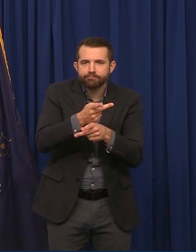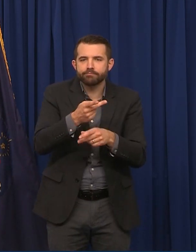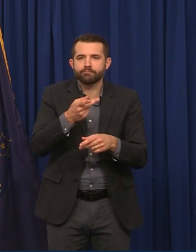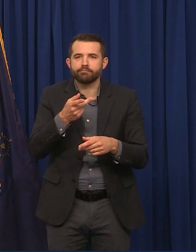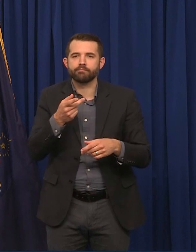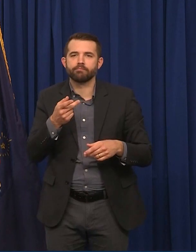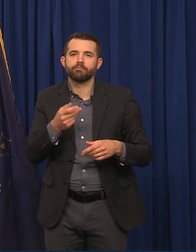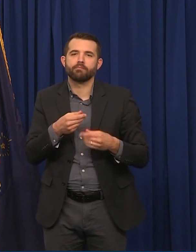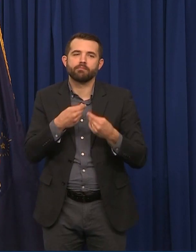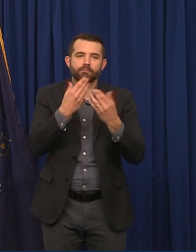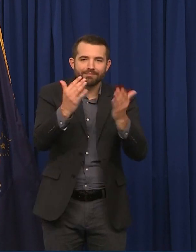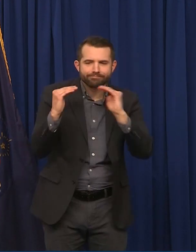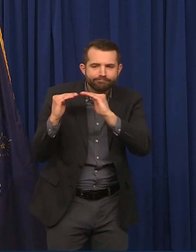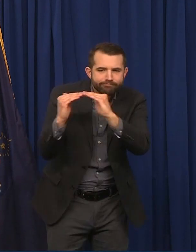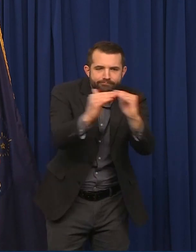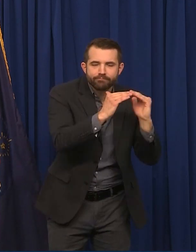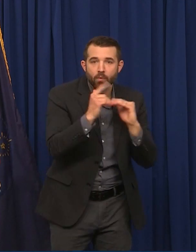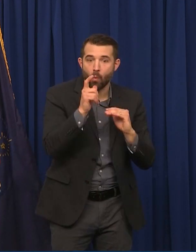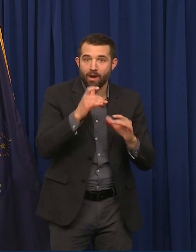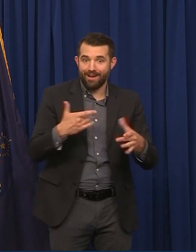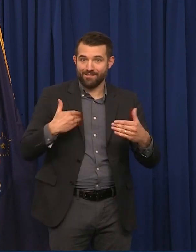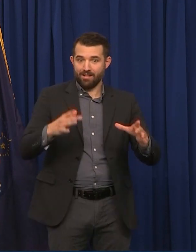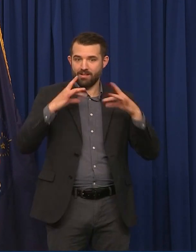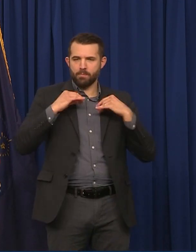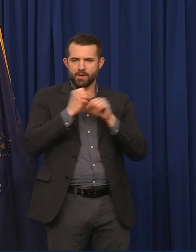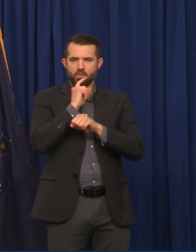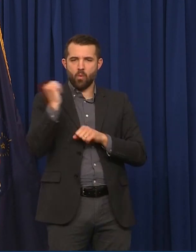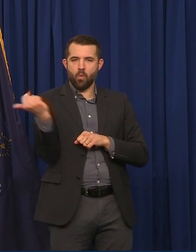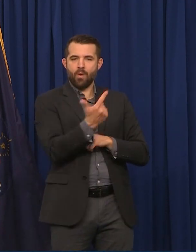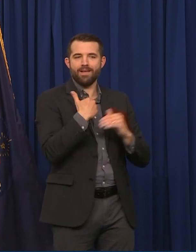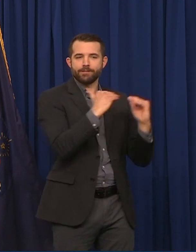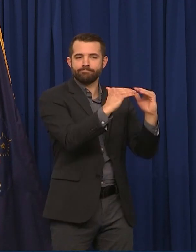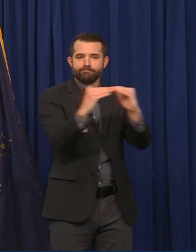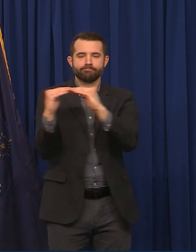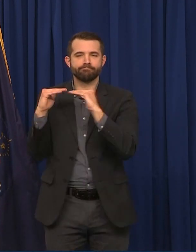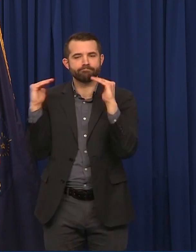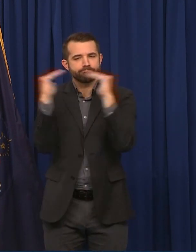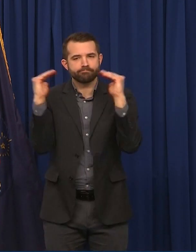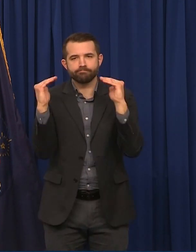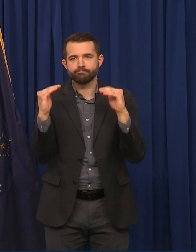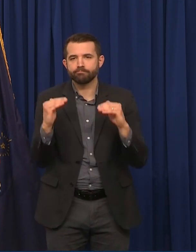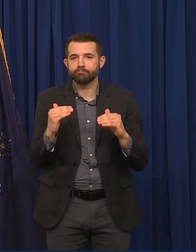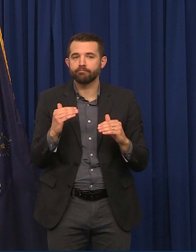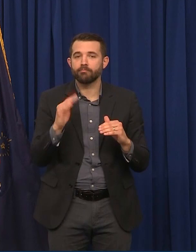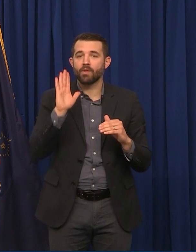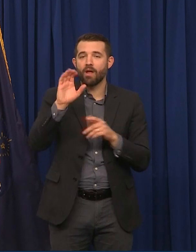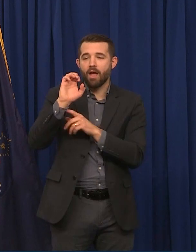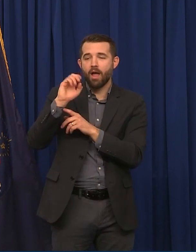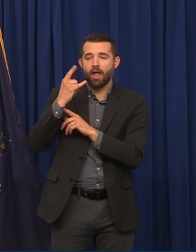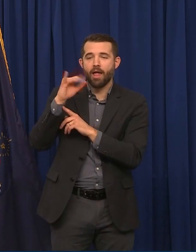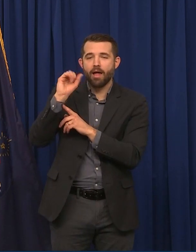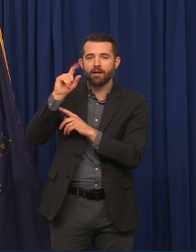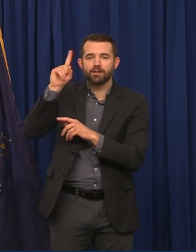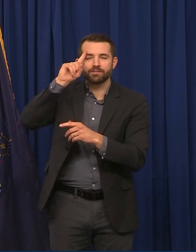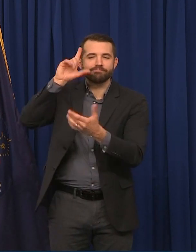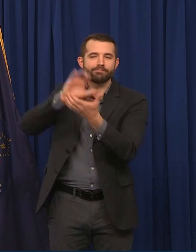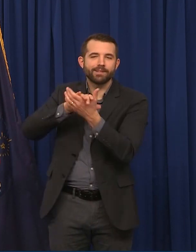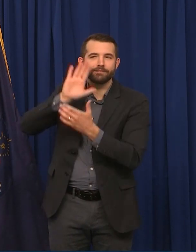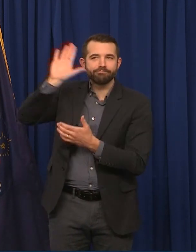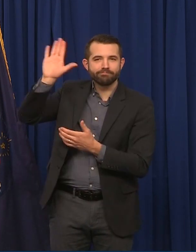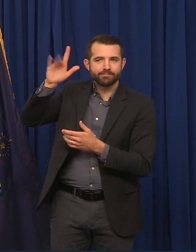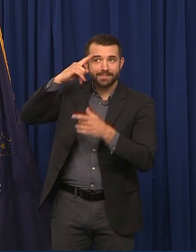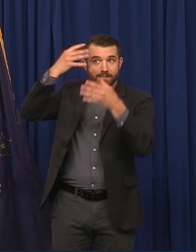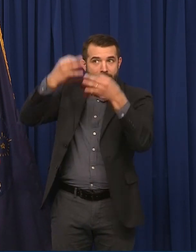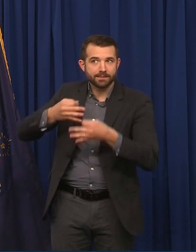fair, and ethical. Maine has for many years been working on crisis standards of care documents. We